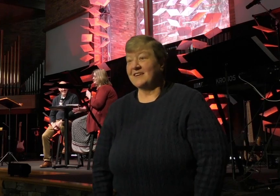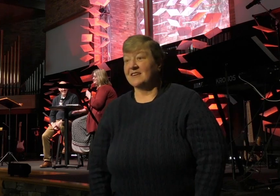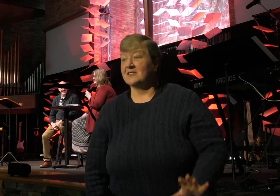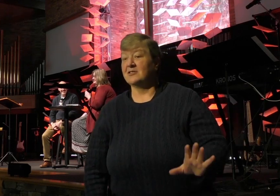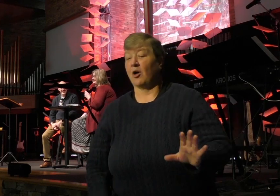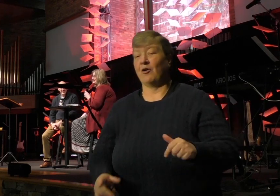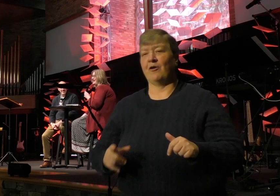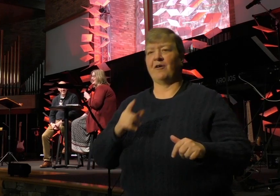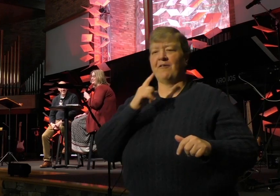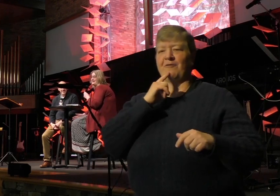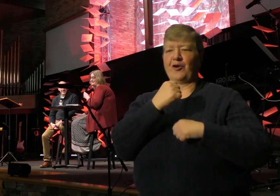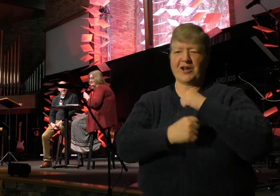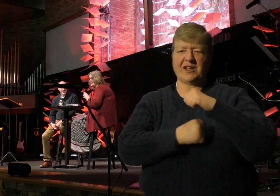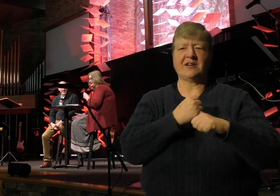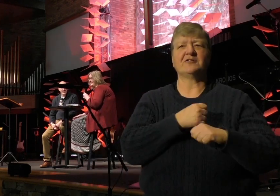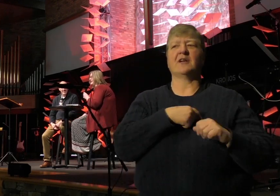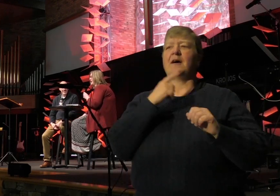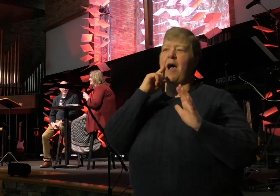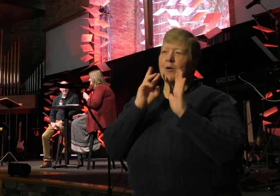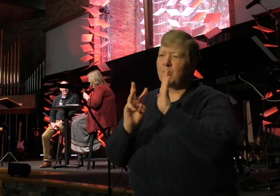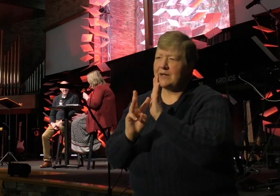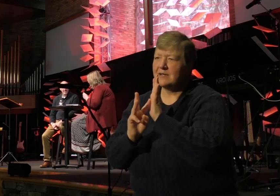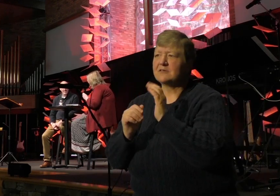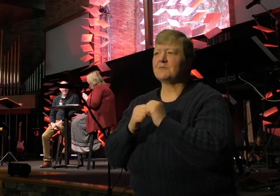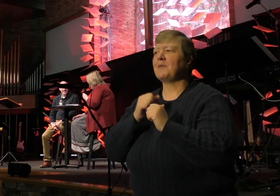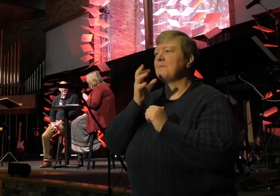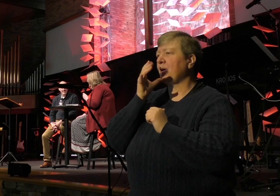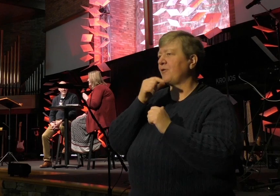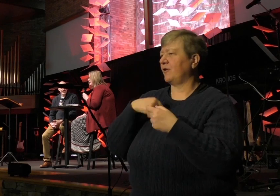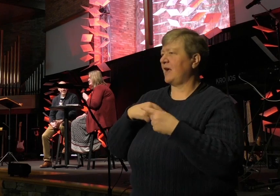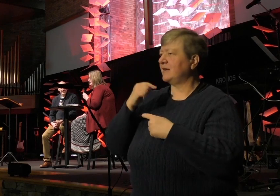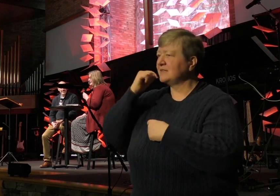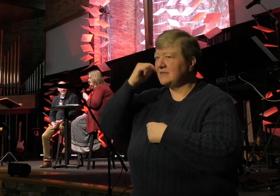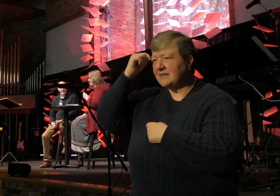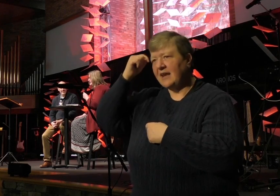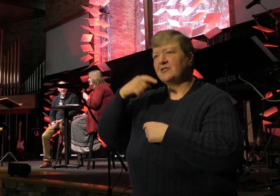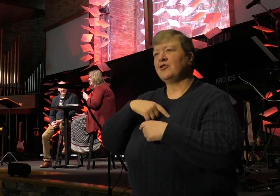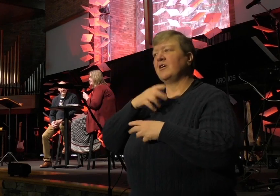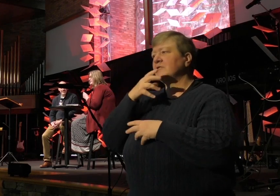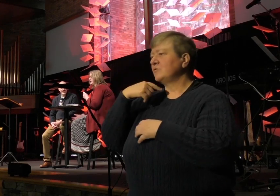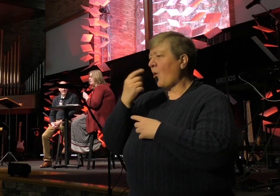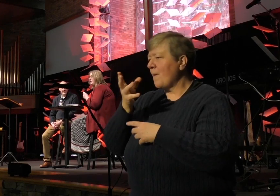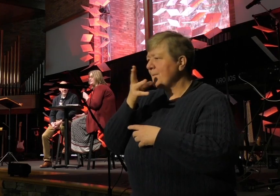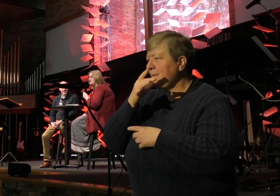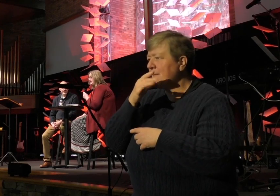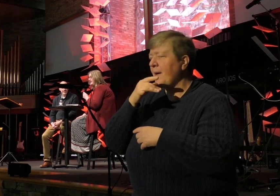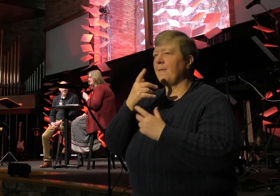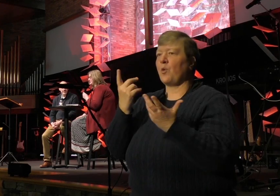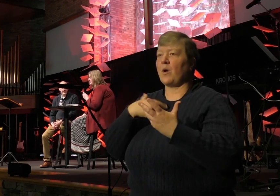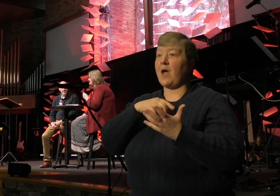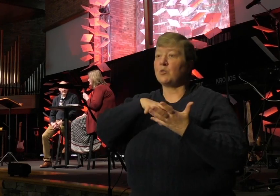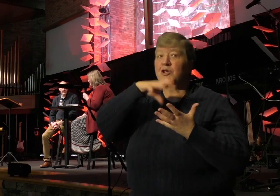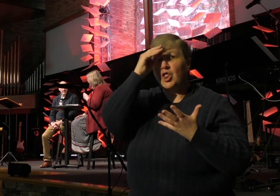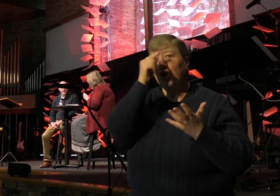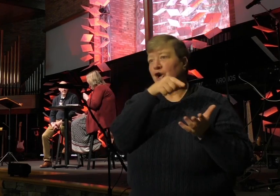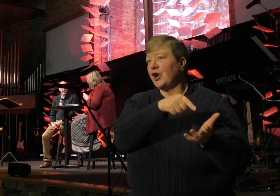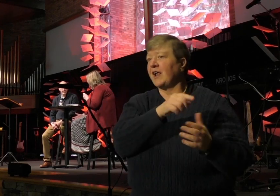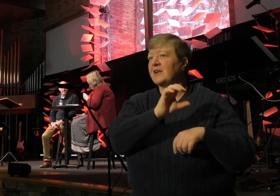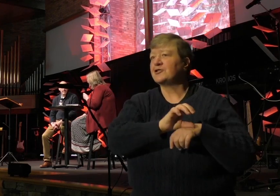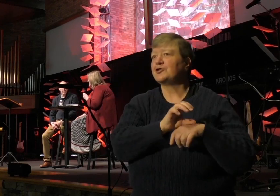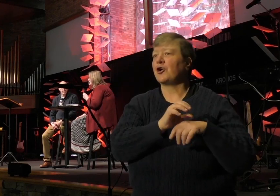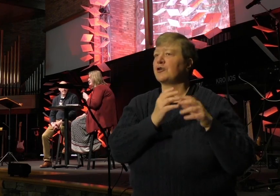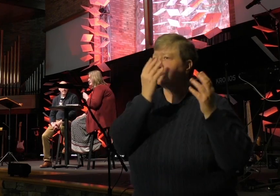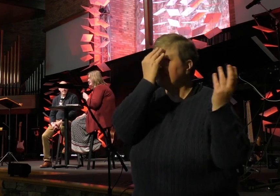So for all those years, I witnessed to her as a teenager. I would tell her, what I was learning in church, and she